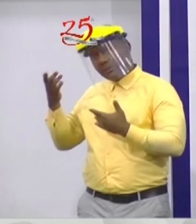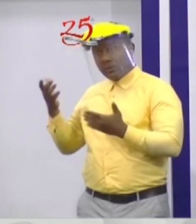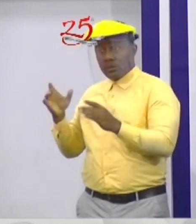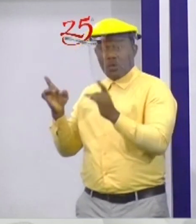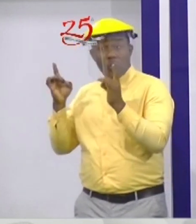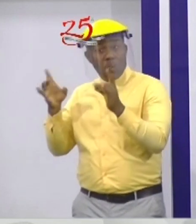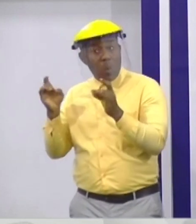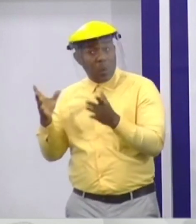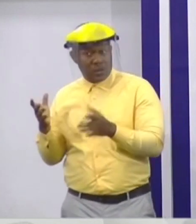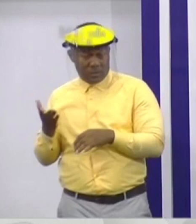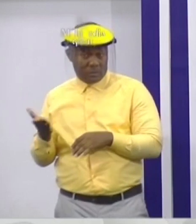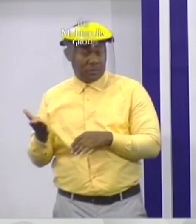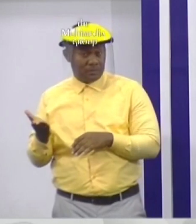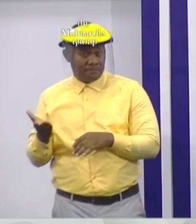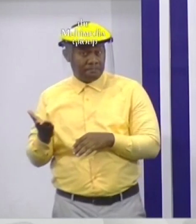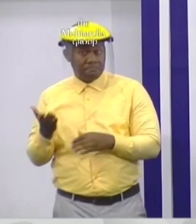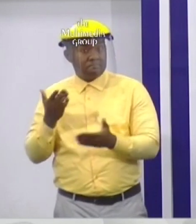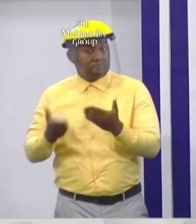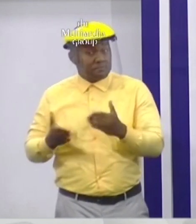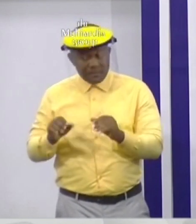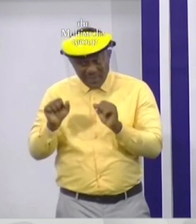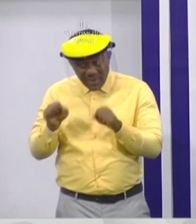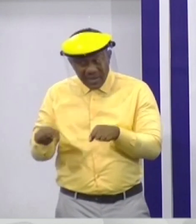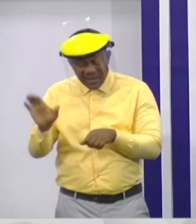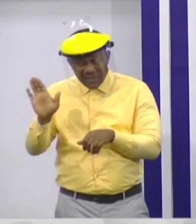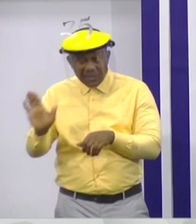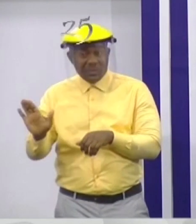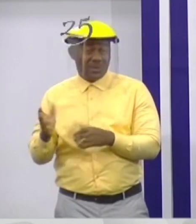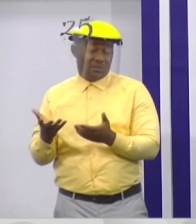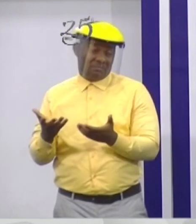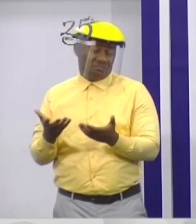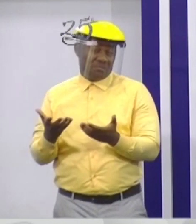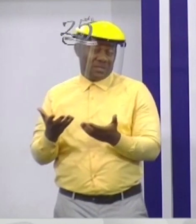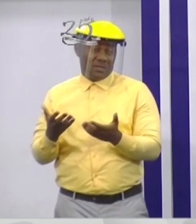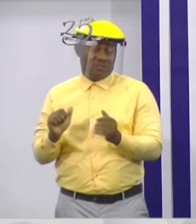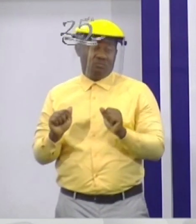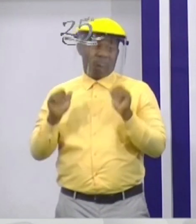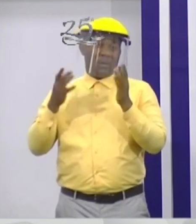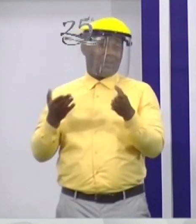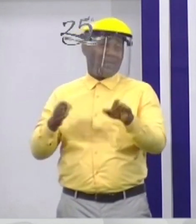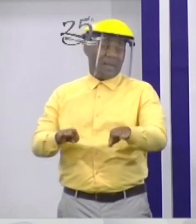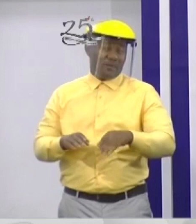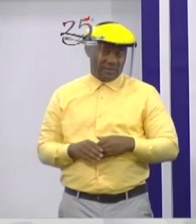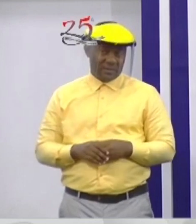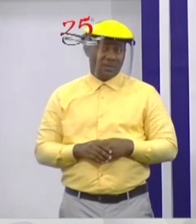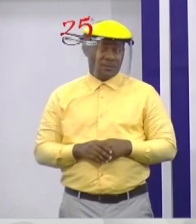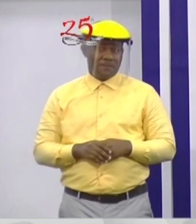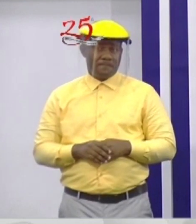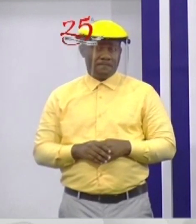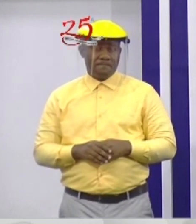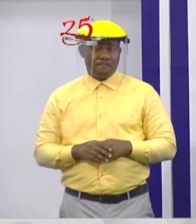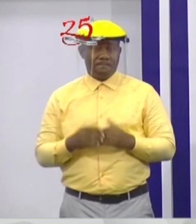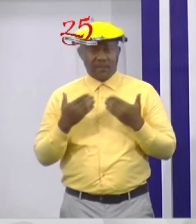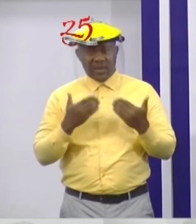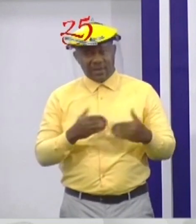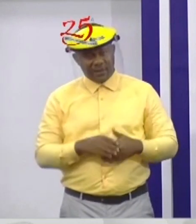more life-threatening. The likelihood and the chance for that person succumbing to the disease is high. Thank you very